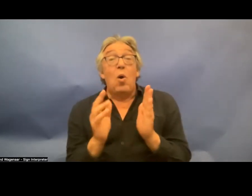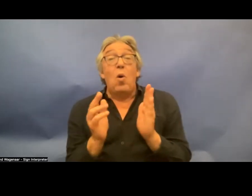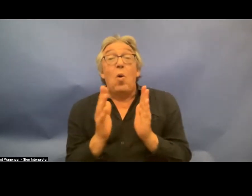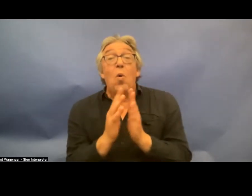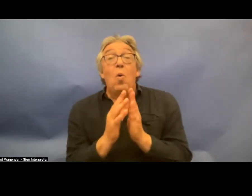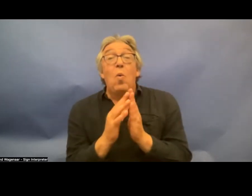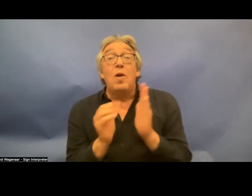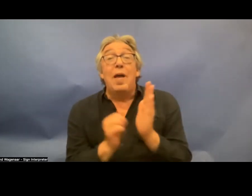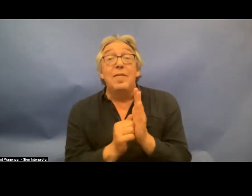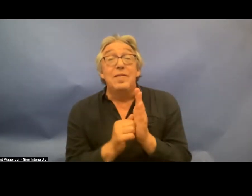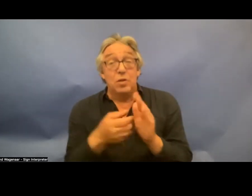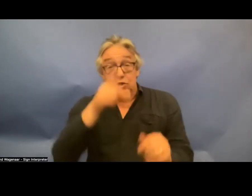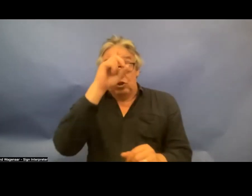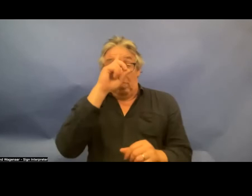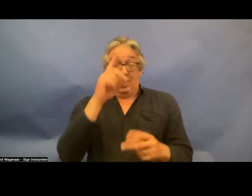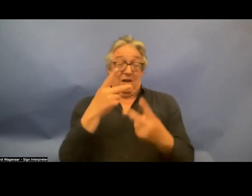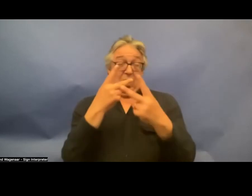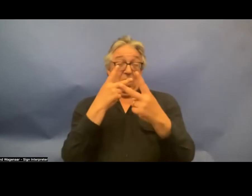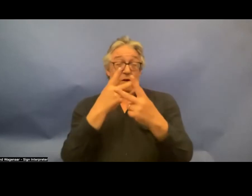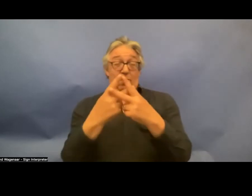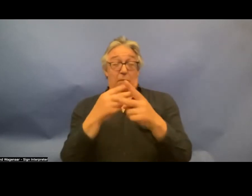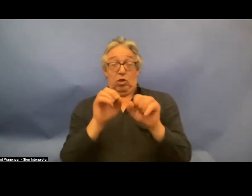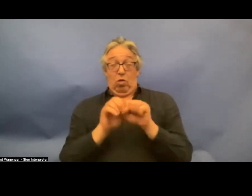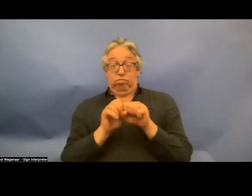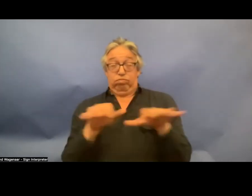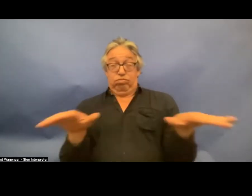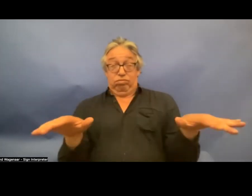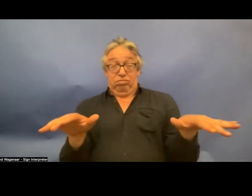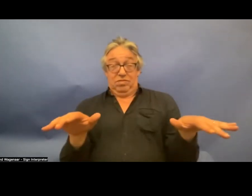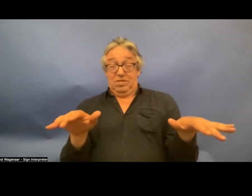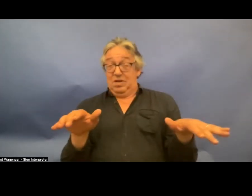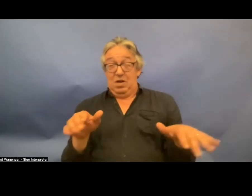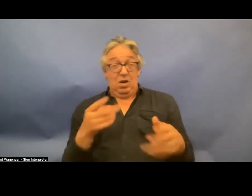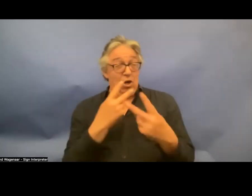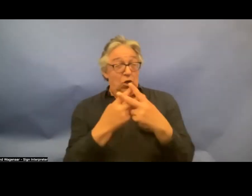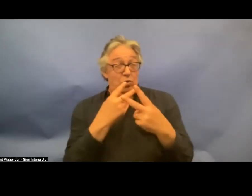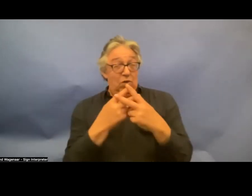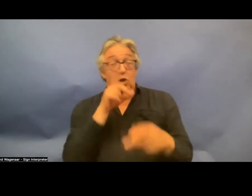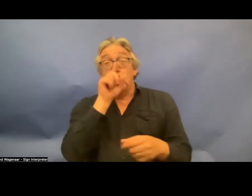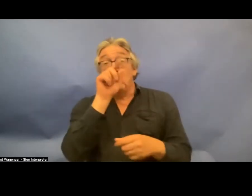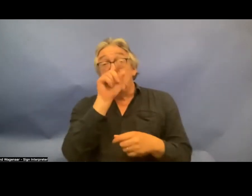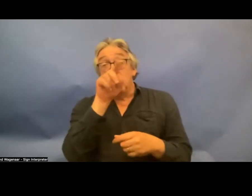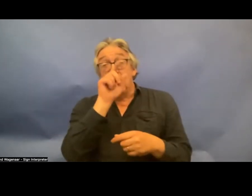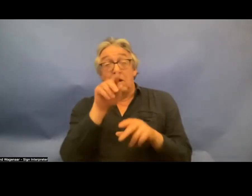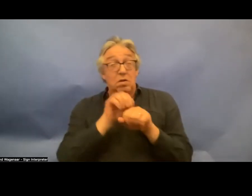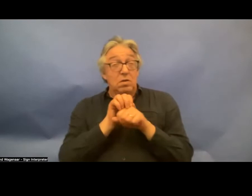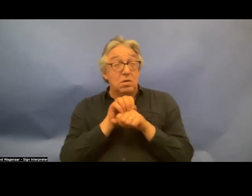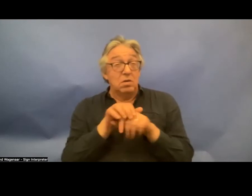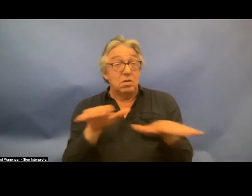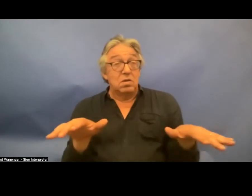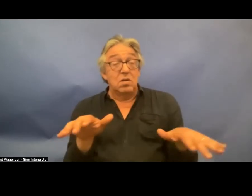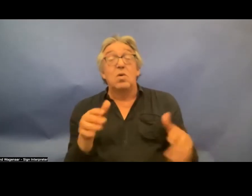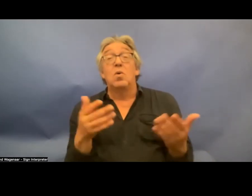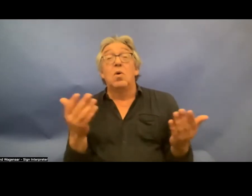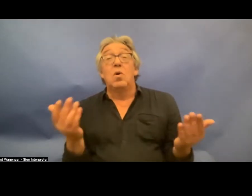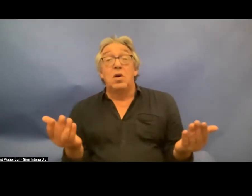famous hashtag, you abuse us, you utilize us, kind of that, where persons in sheltered